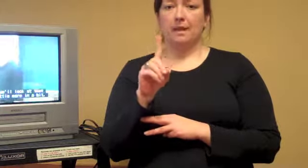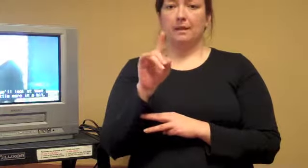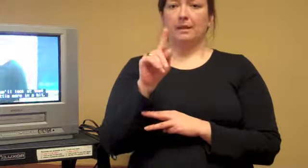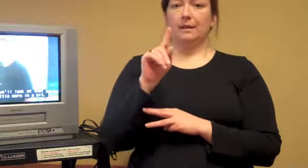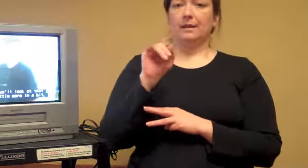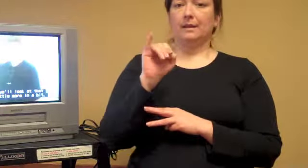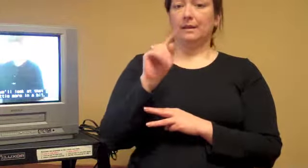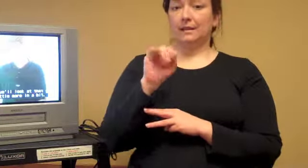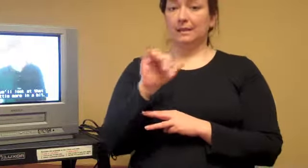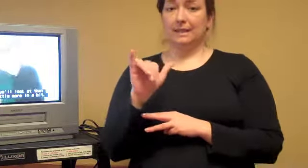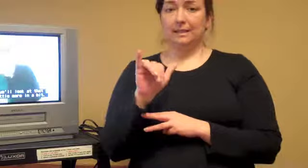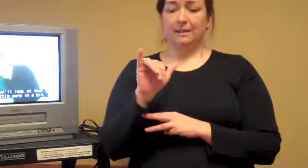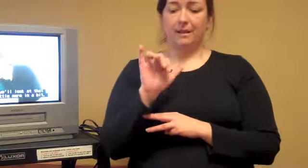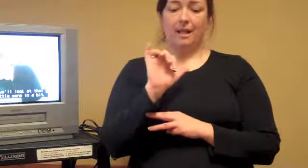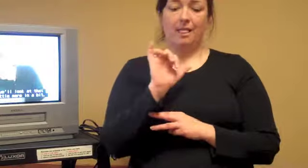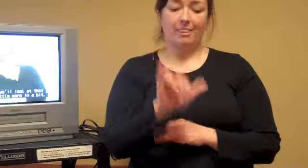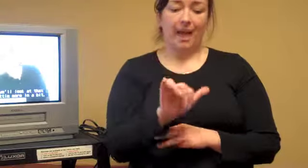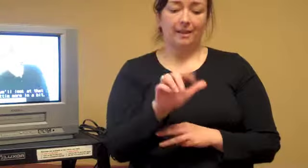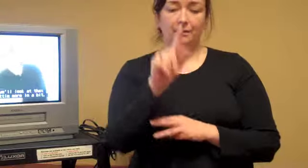And we'll look at that a little more in a bit.